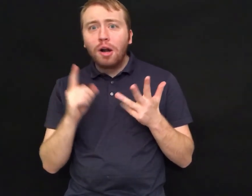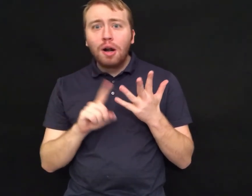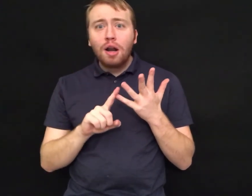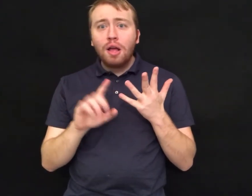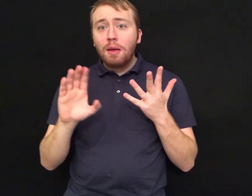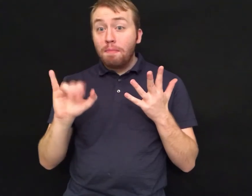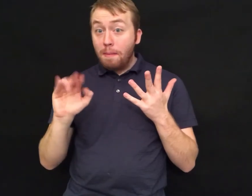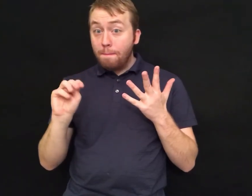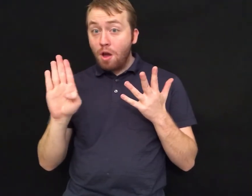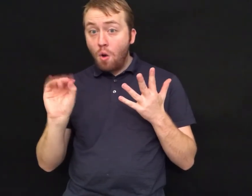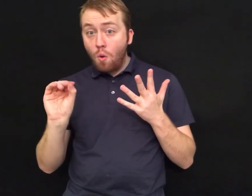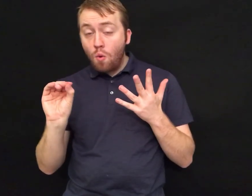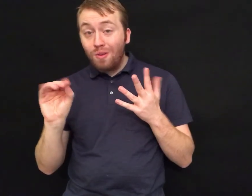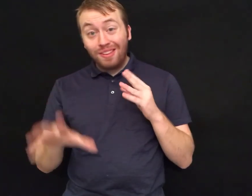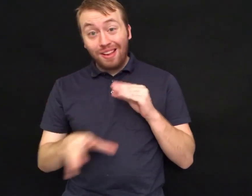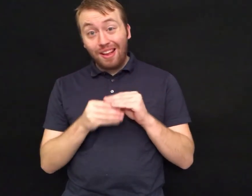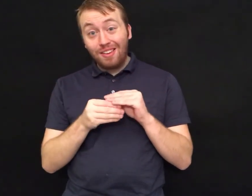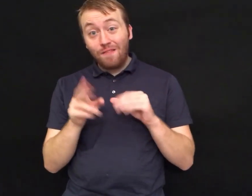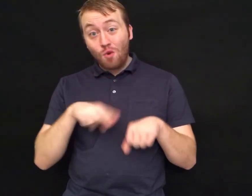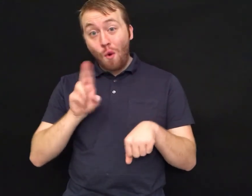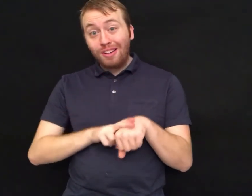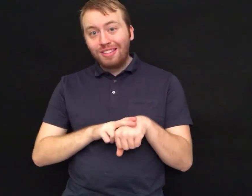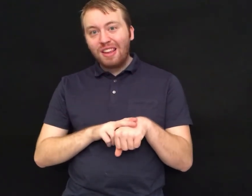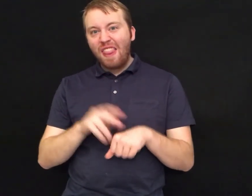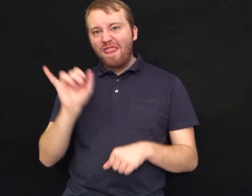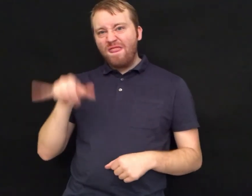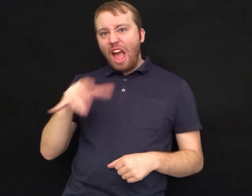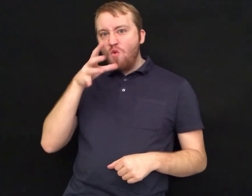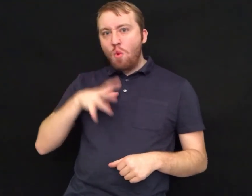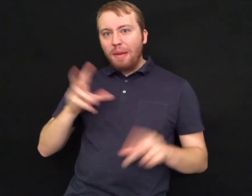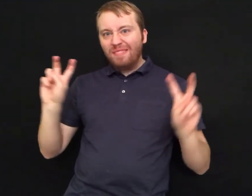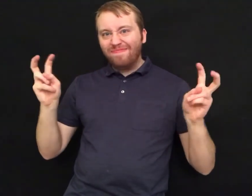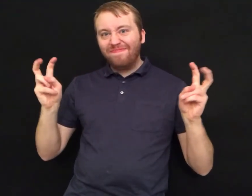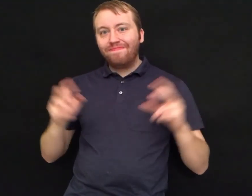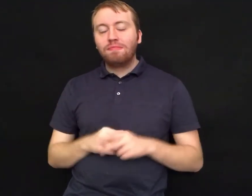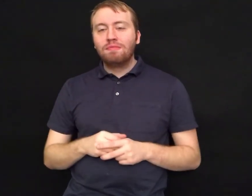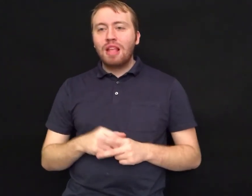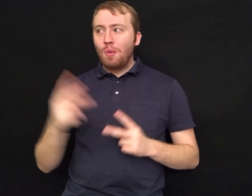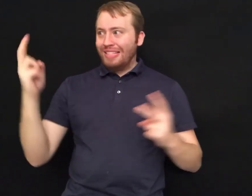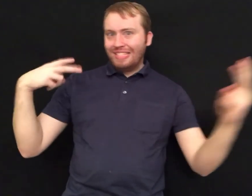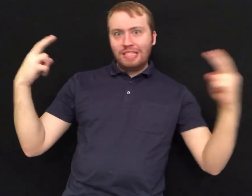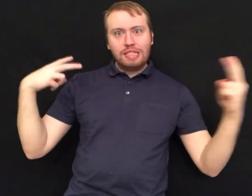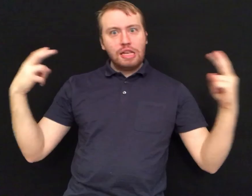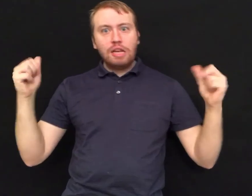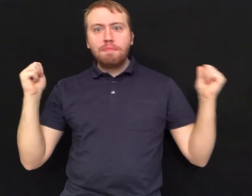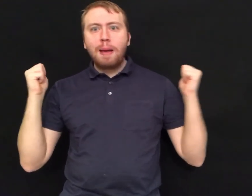woman I was seen by many but actually known by few